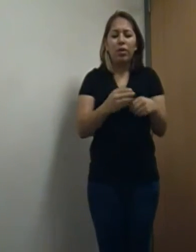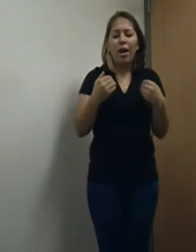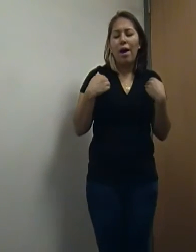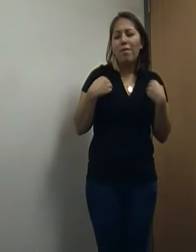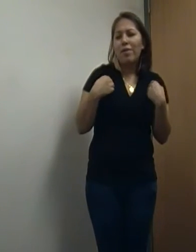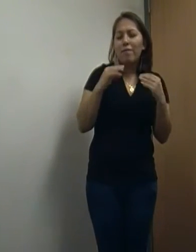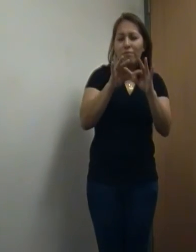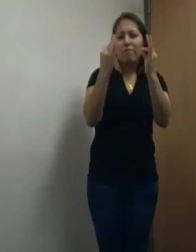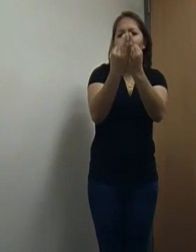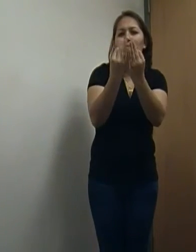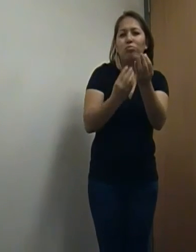meal together.